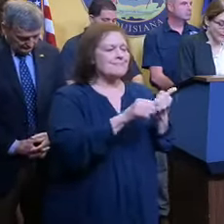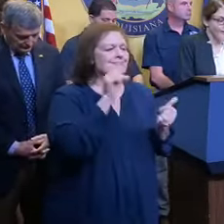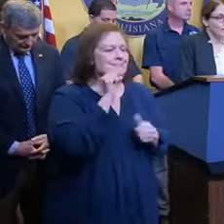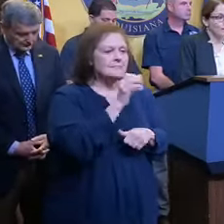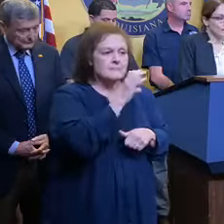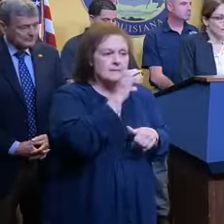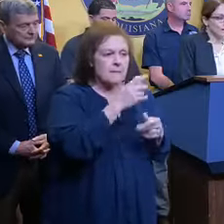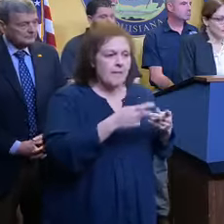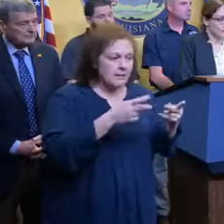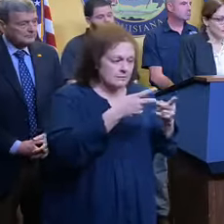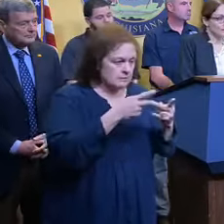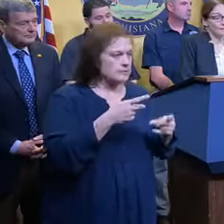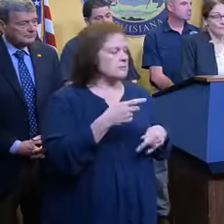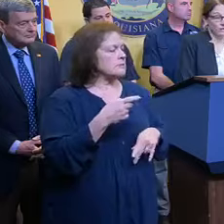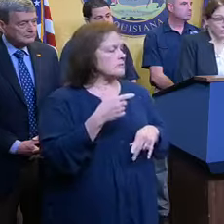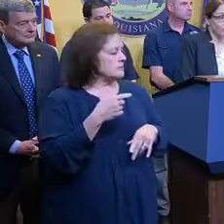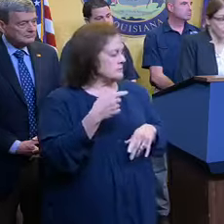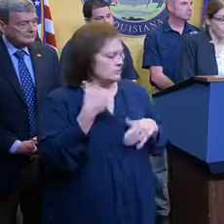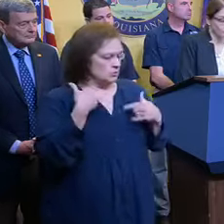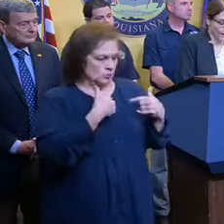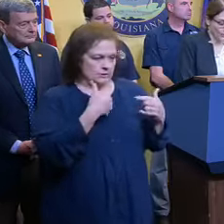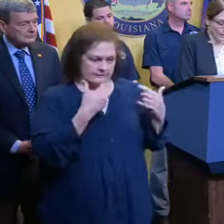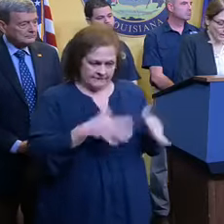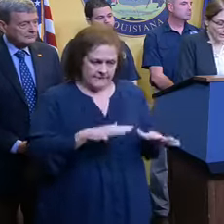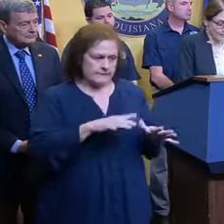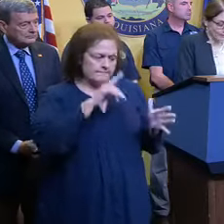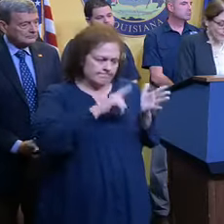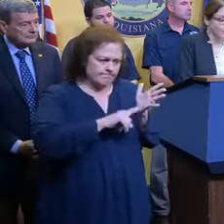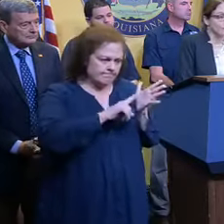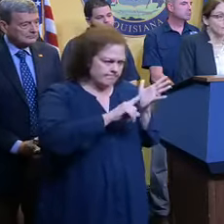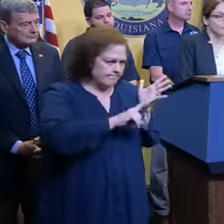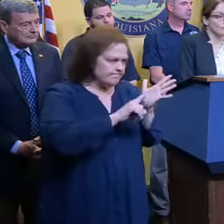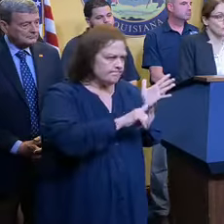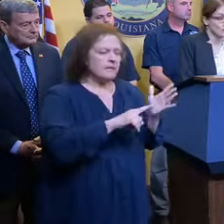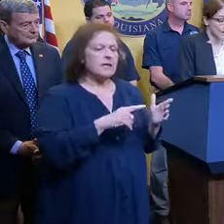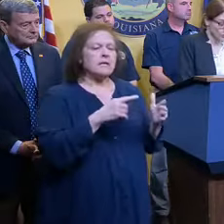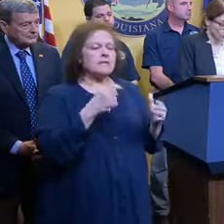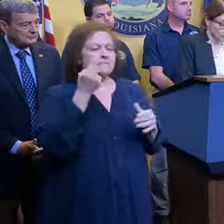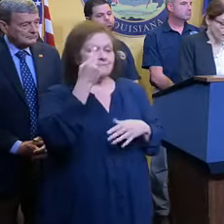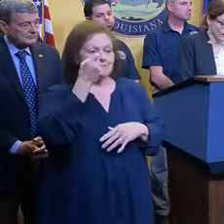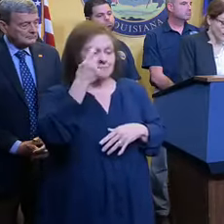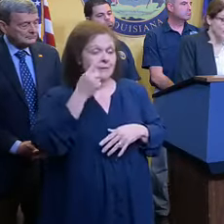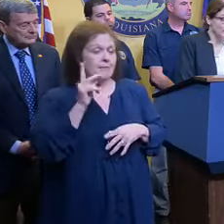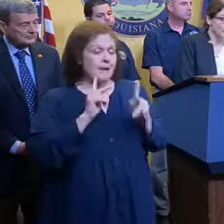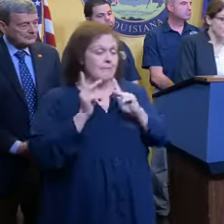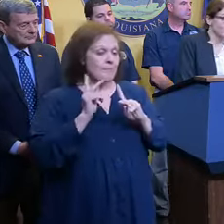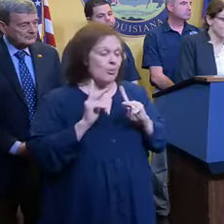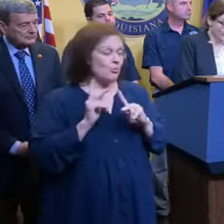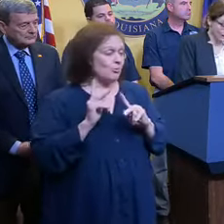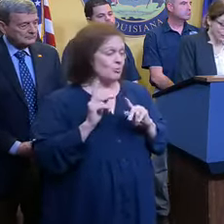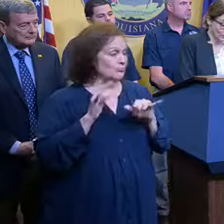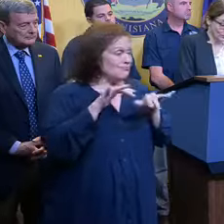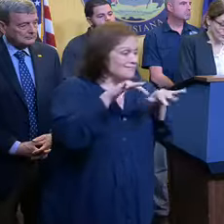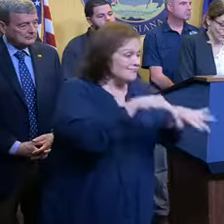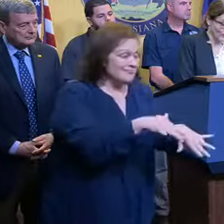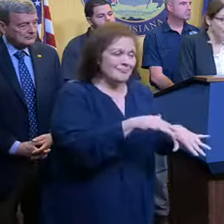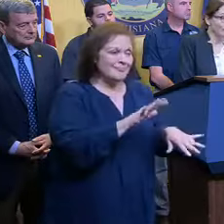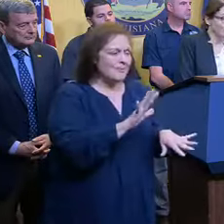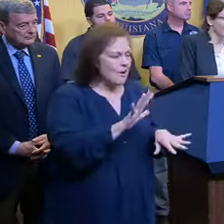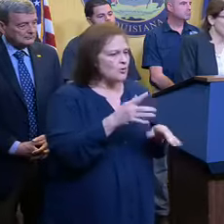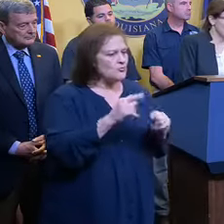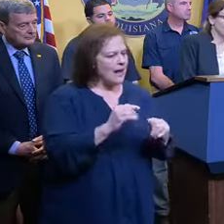facilities. This guidance is very thorough and recommends limiting visitors, temperature checks, and increased cleaning